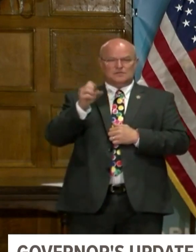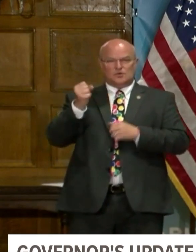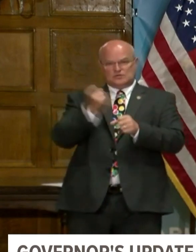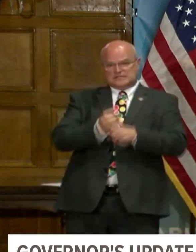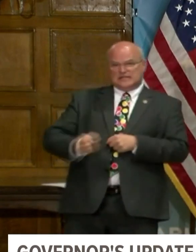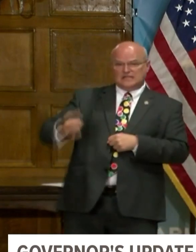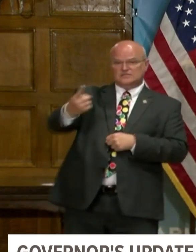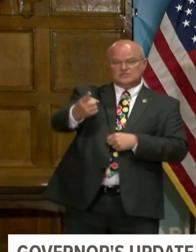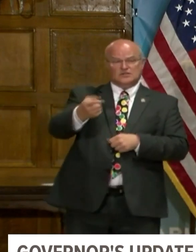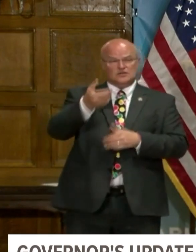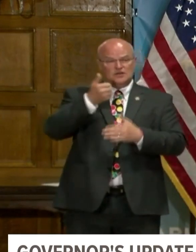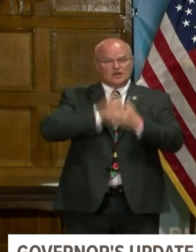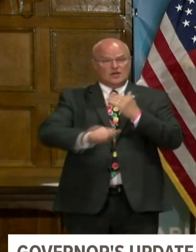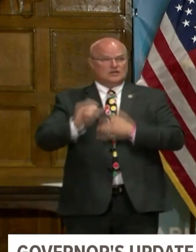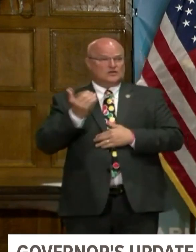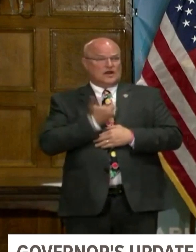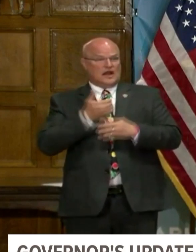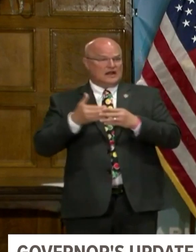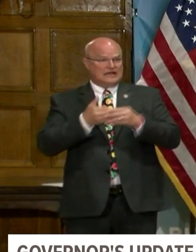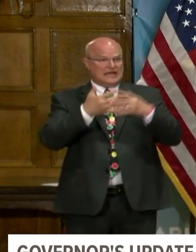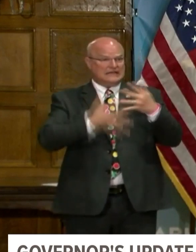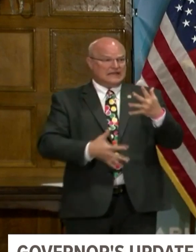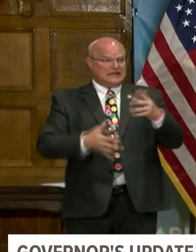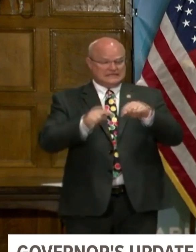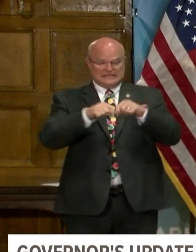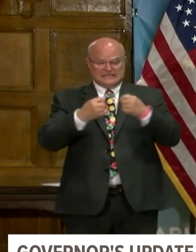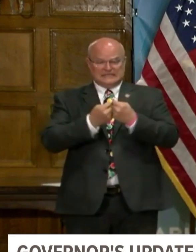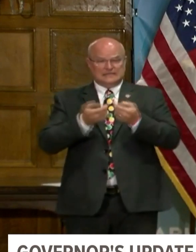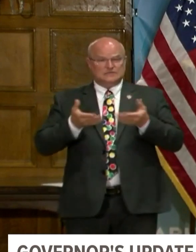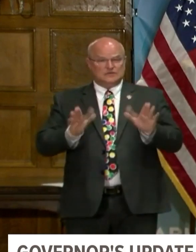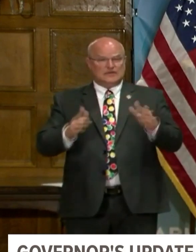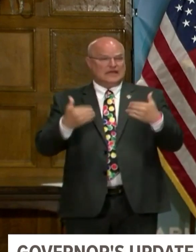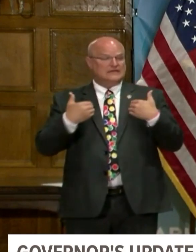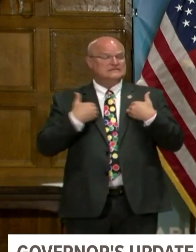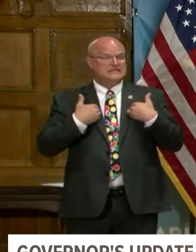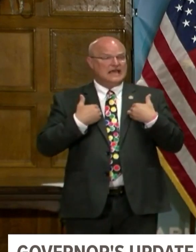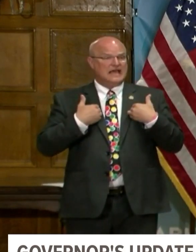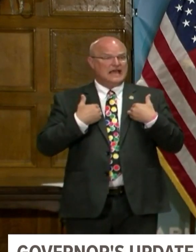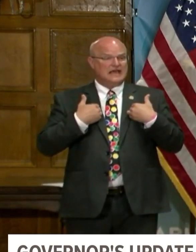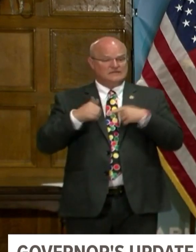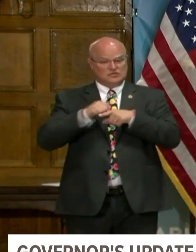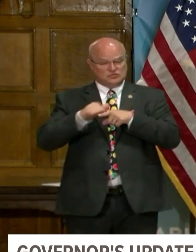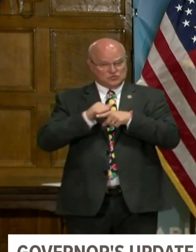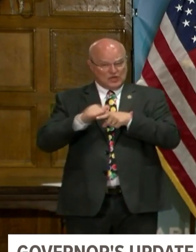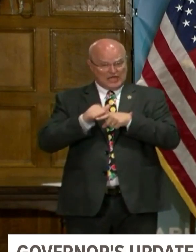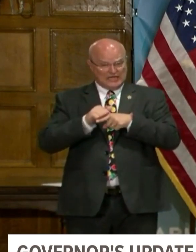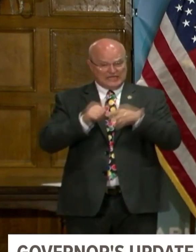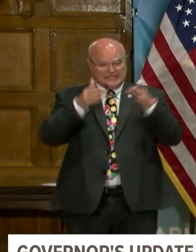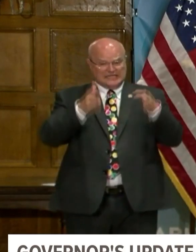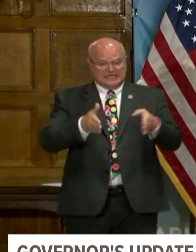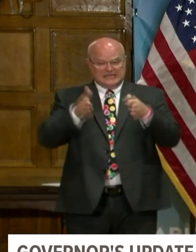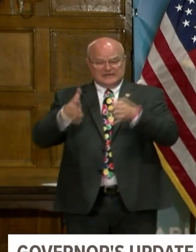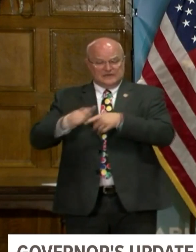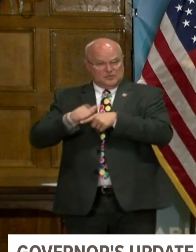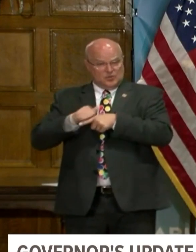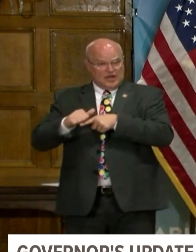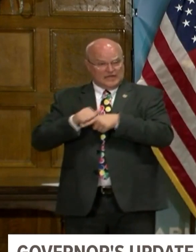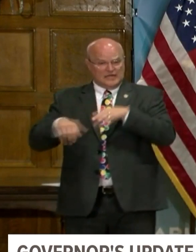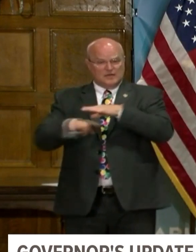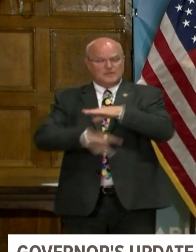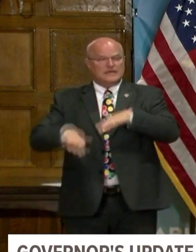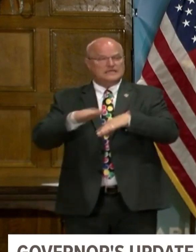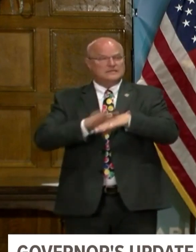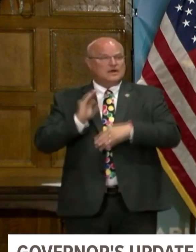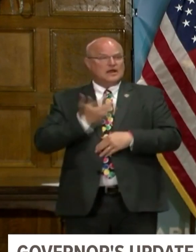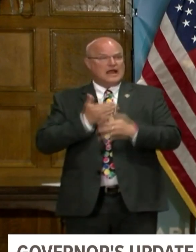year. Under our guidelines, you know, teams are allowed to have training and individual practices based